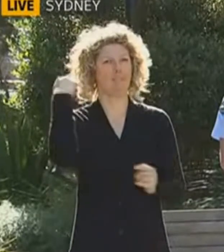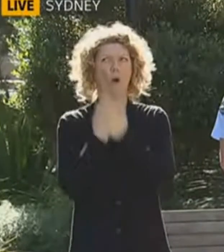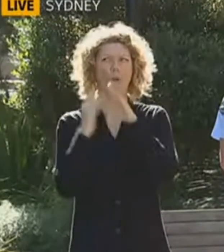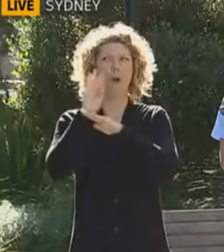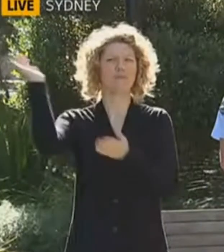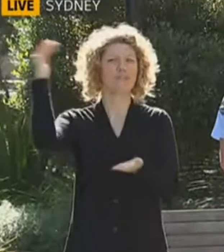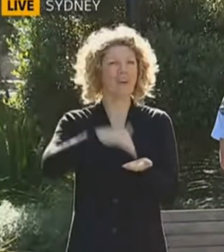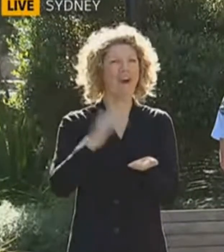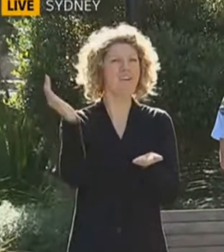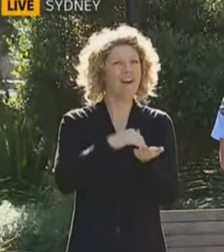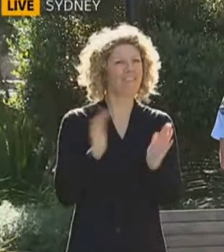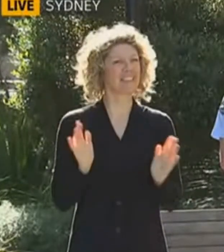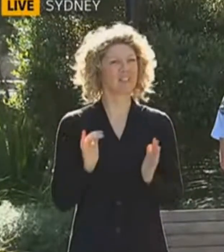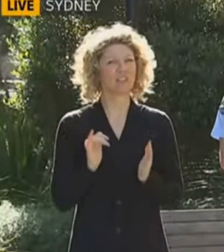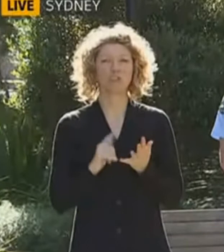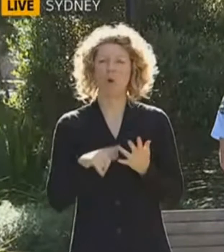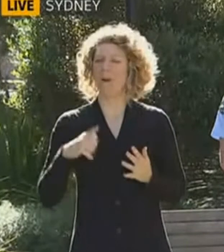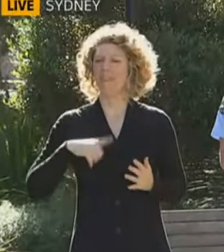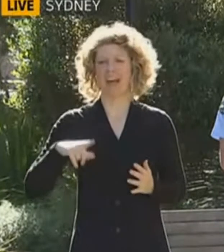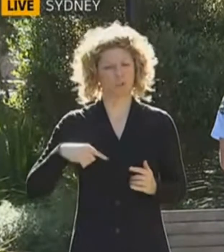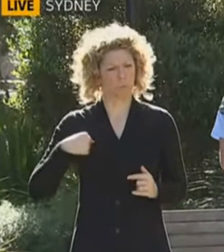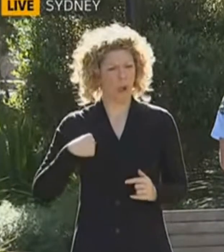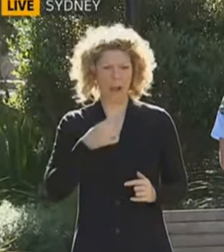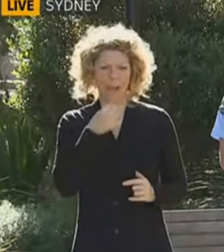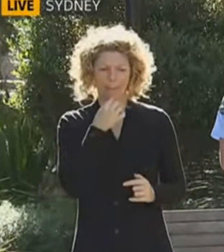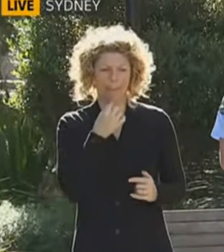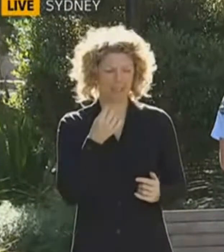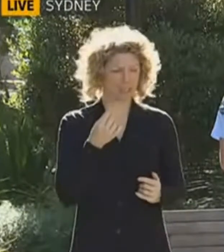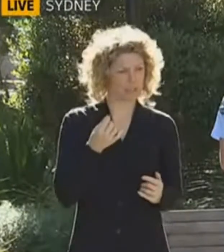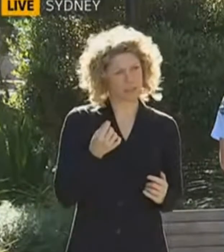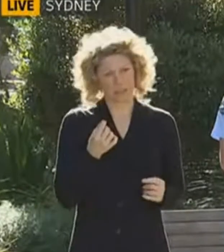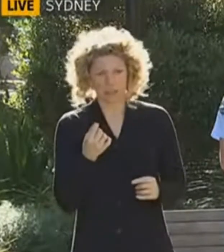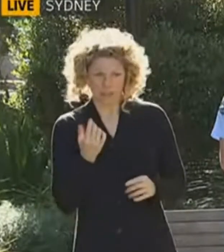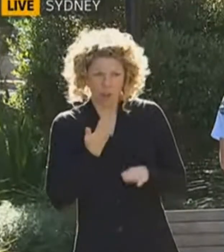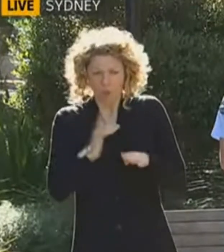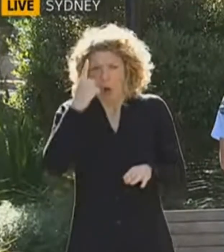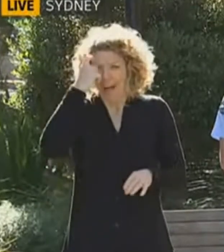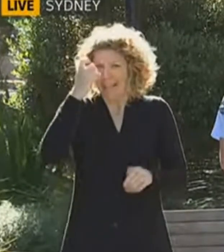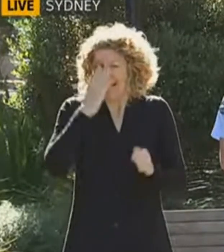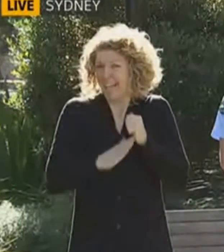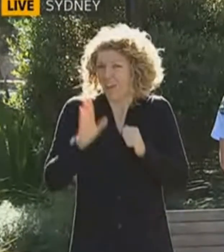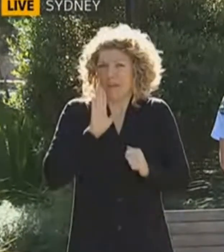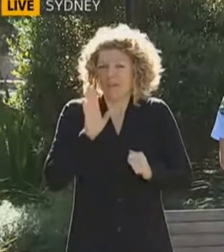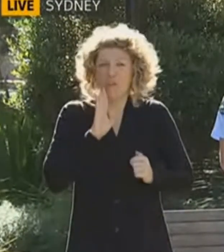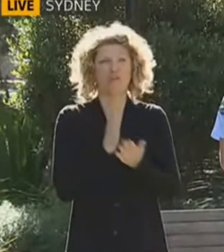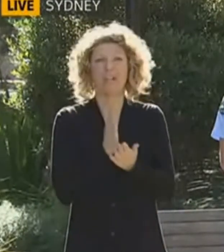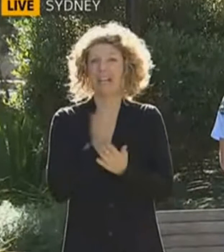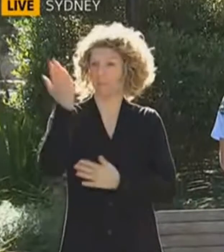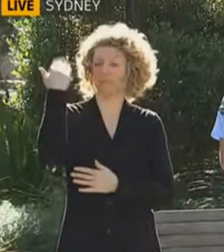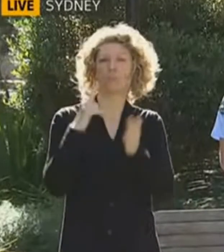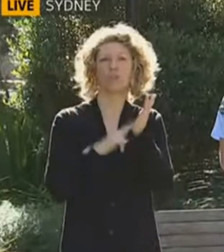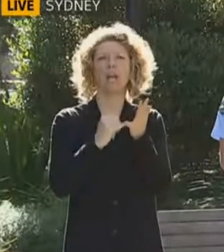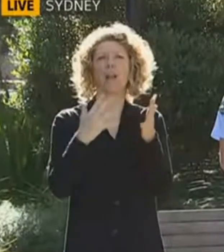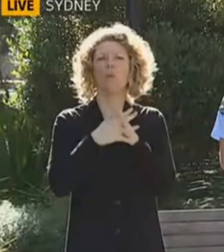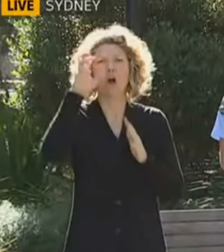why the decision of the New South Wales government is unprecedented. We've not seen anything like this. In fact, when New South Wales had the record number of